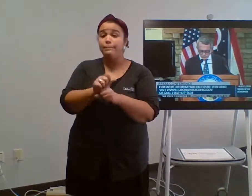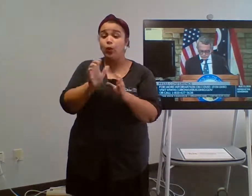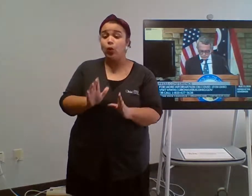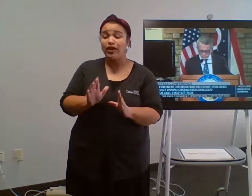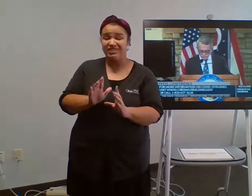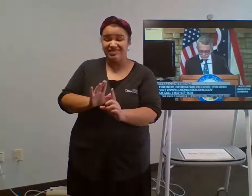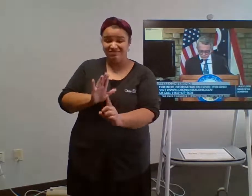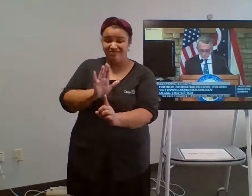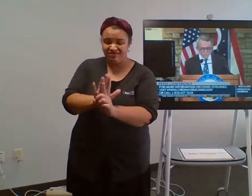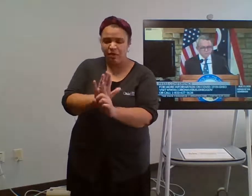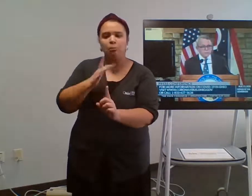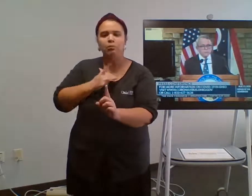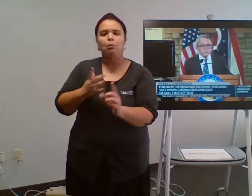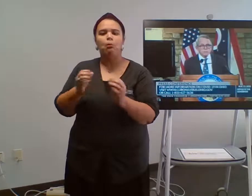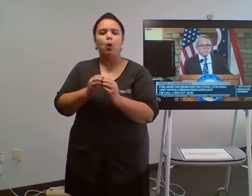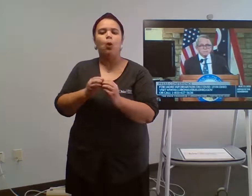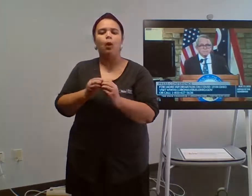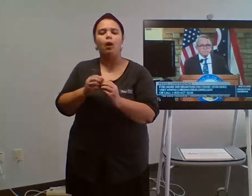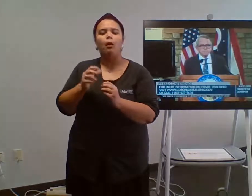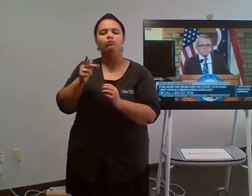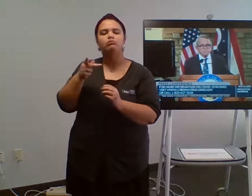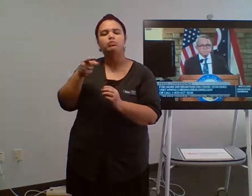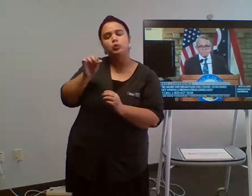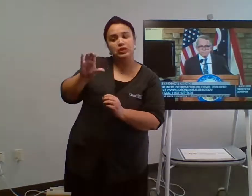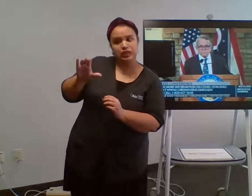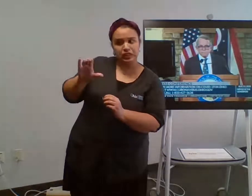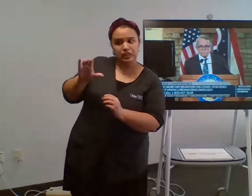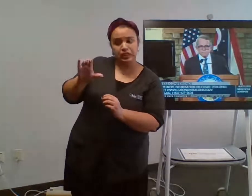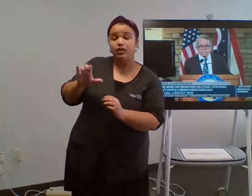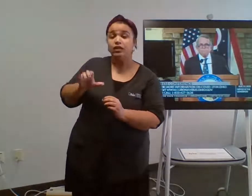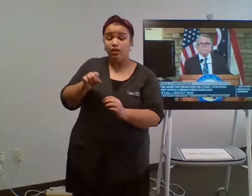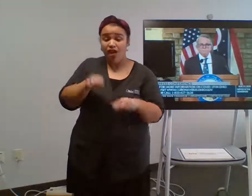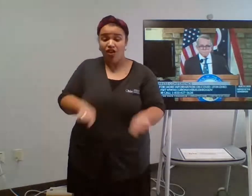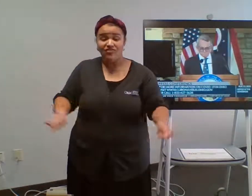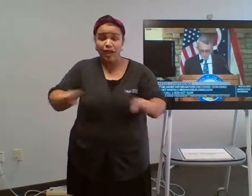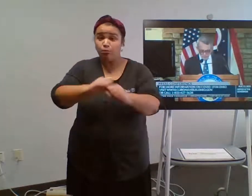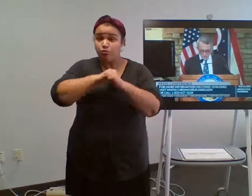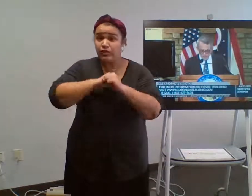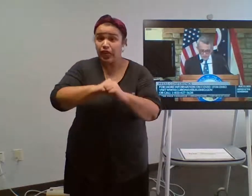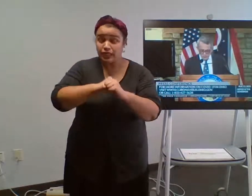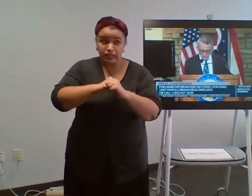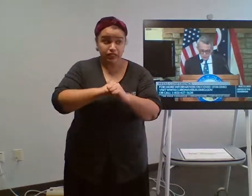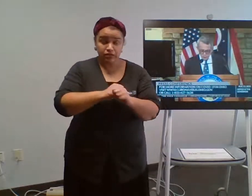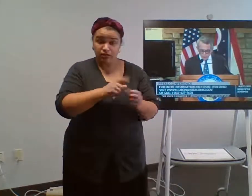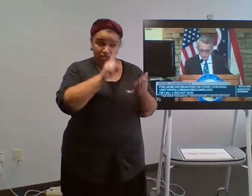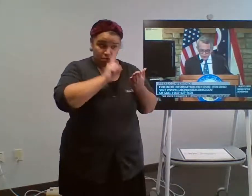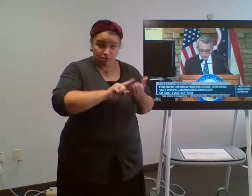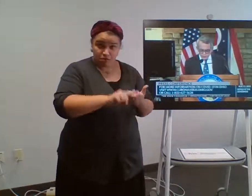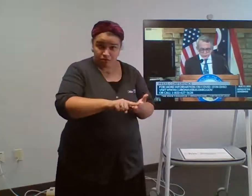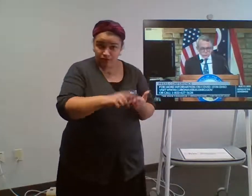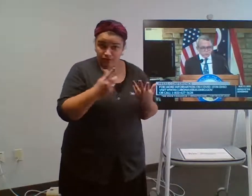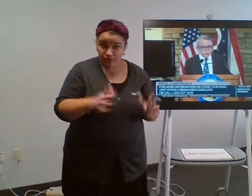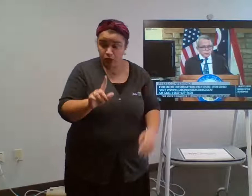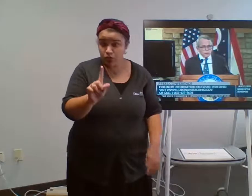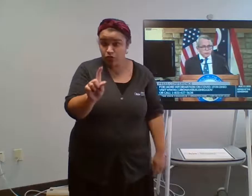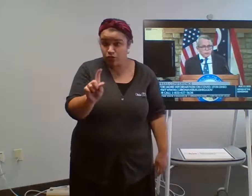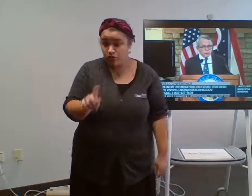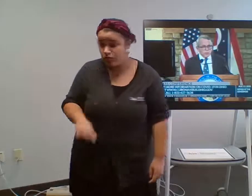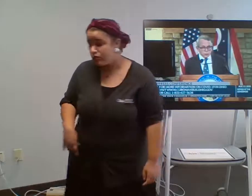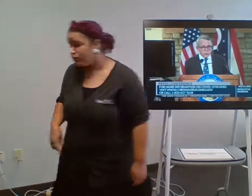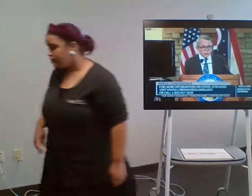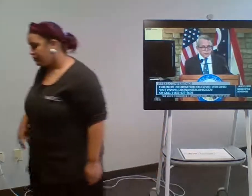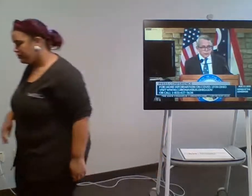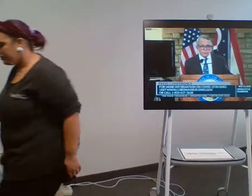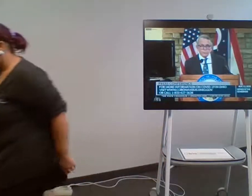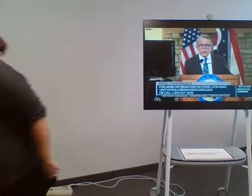Are there enough protections for those employees in those sectors? I am not aware that was done.